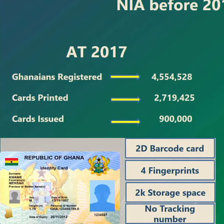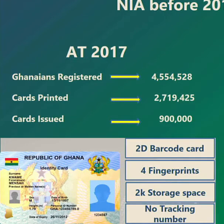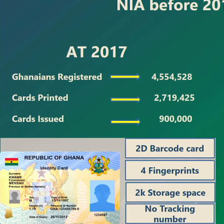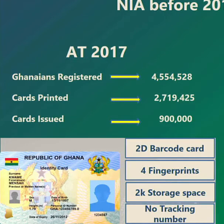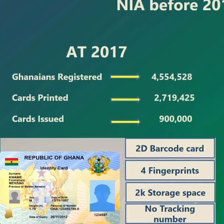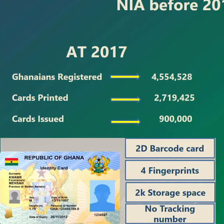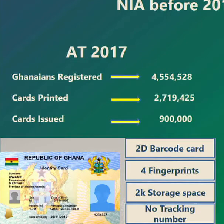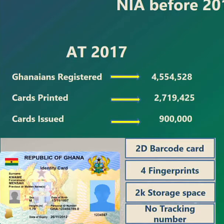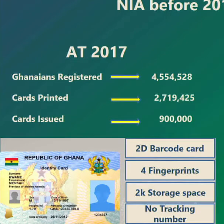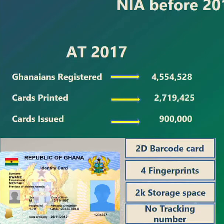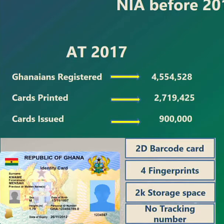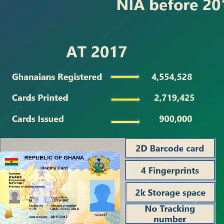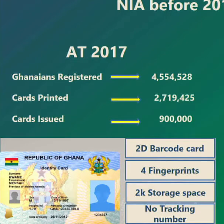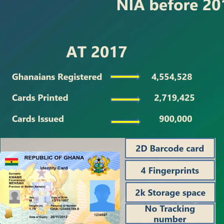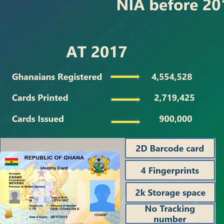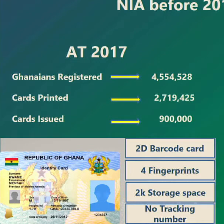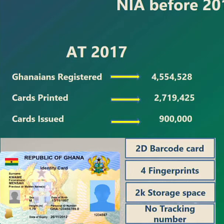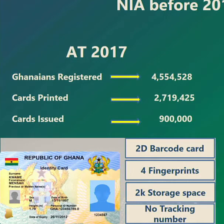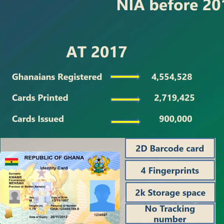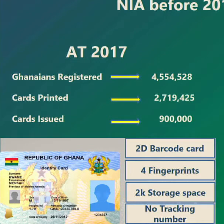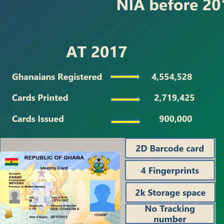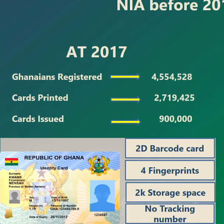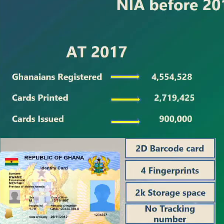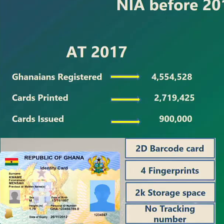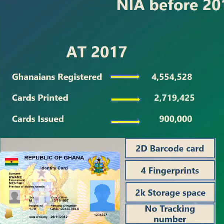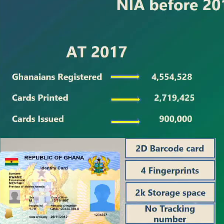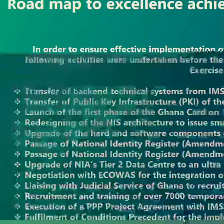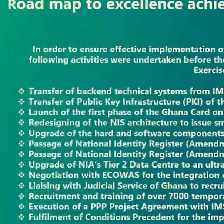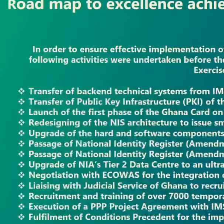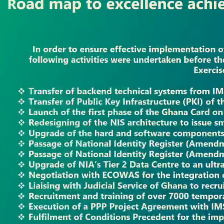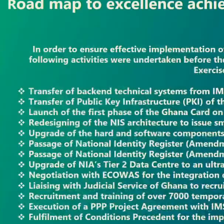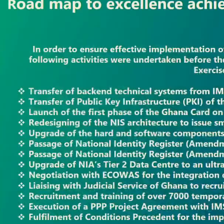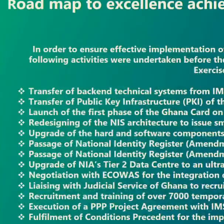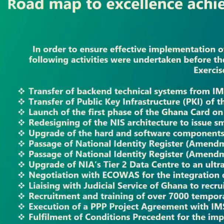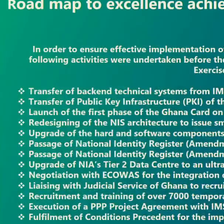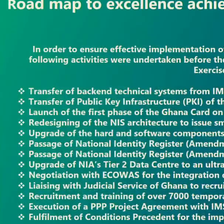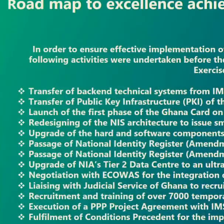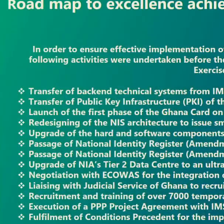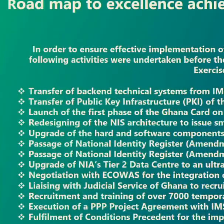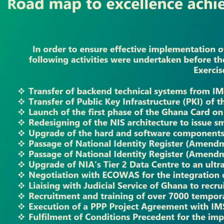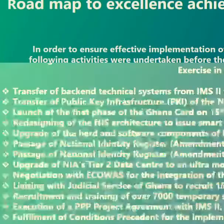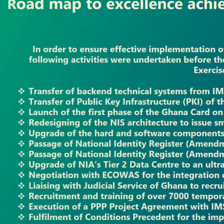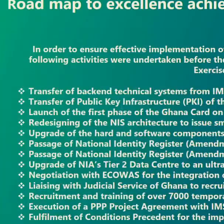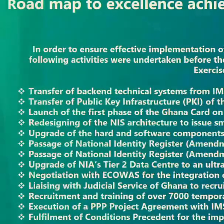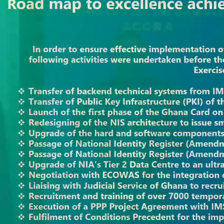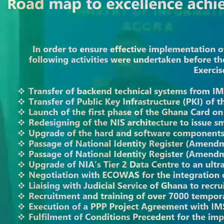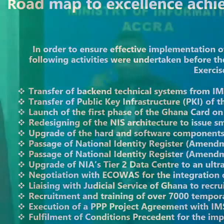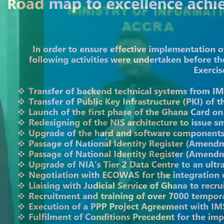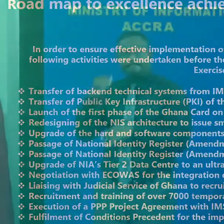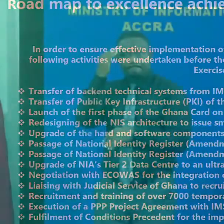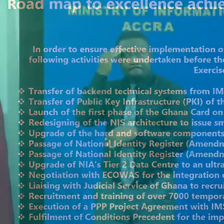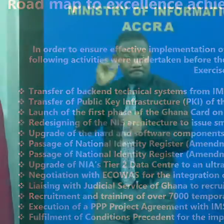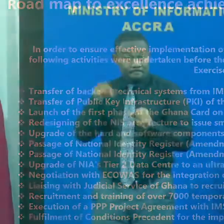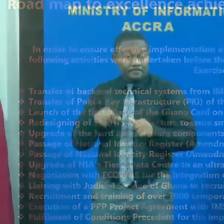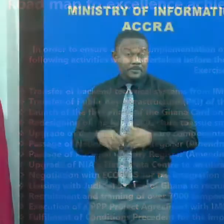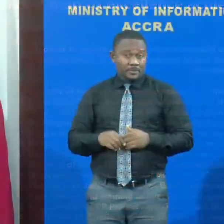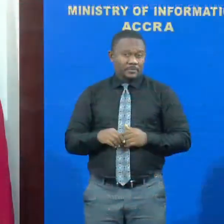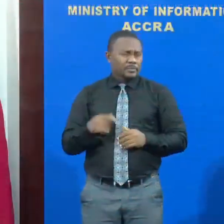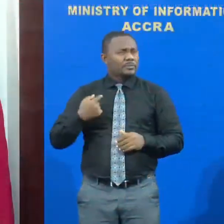128 storage space, and it has a tracking number. The roadmap to the excellence that we have achieved so